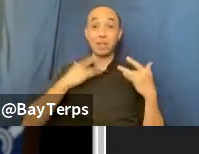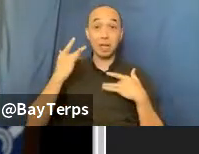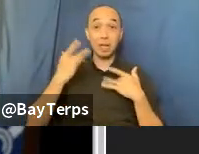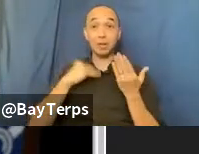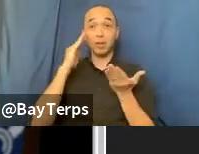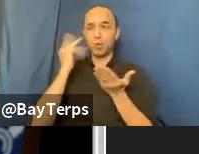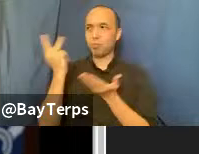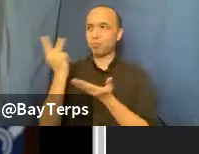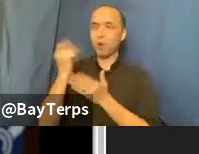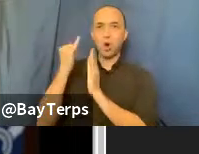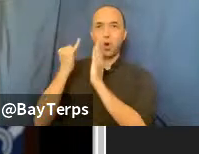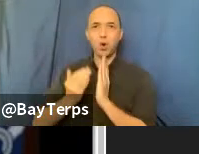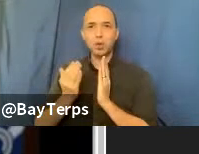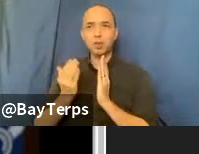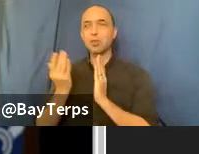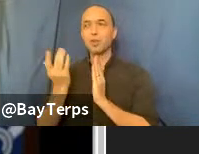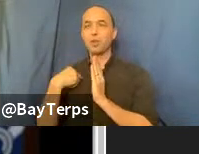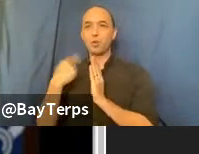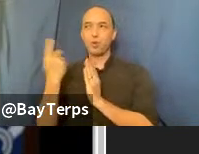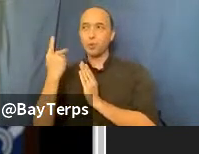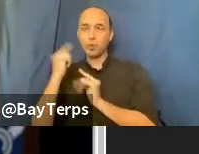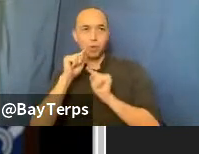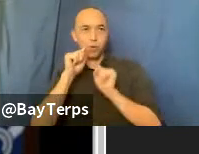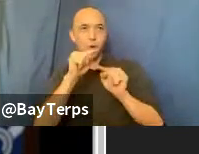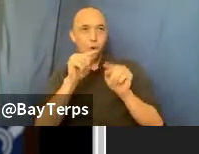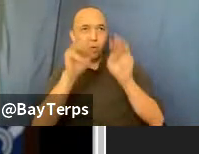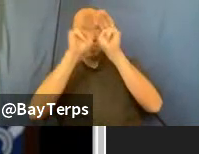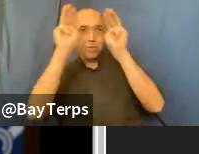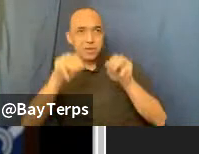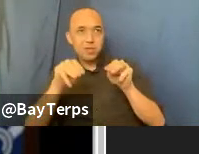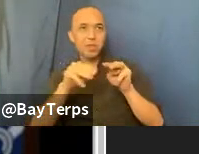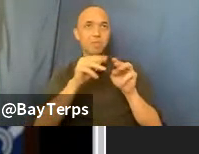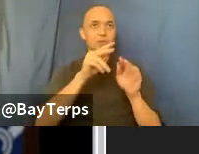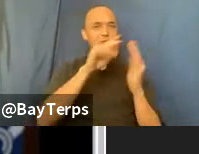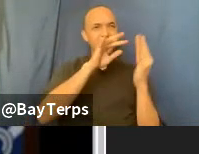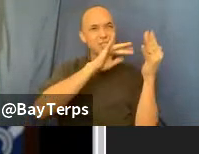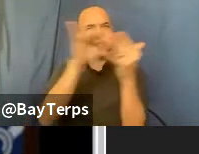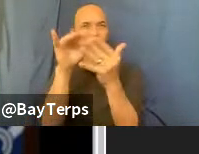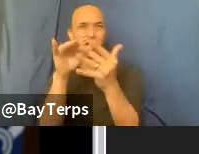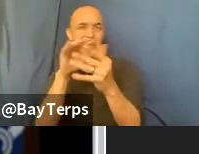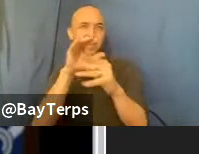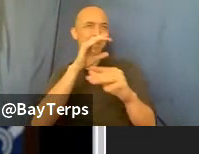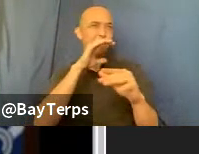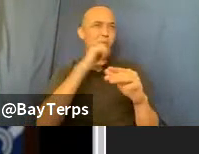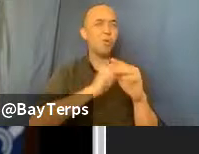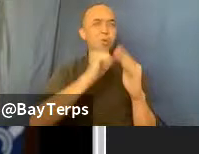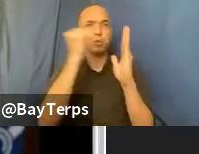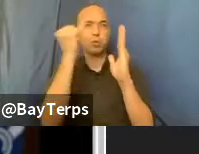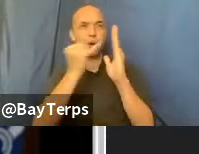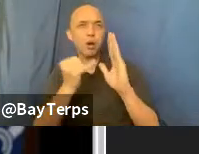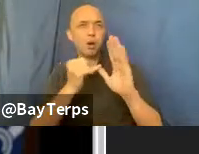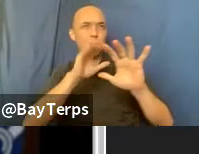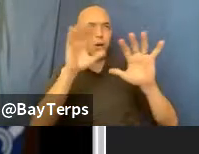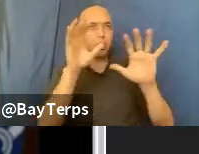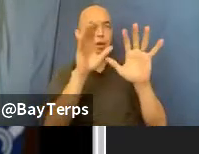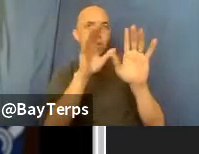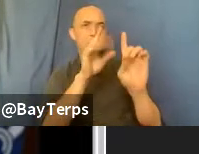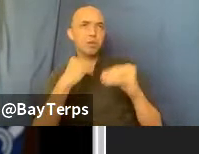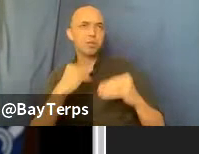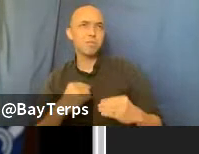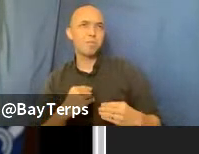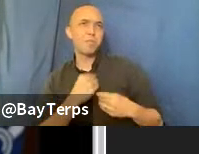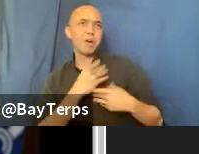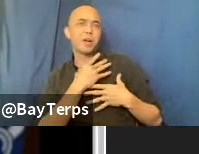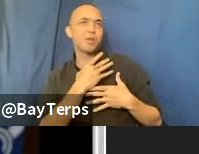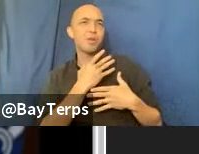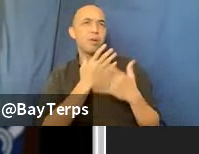we go to museums, we study the masterpieces, and we get inspired by the great, patron saints of the